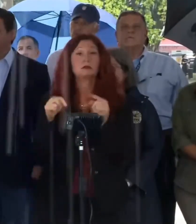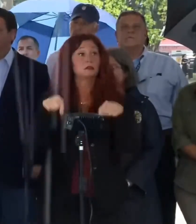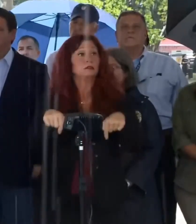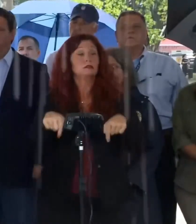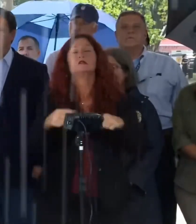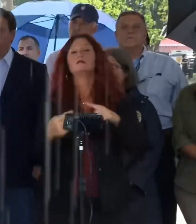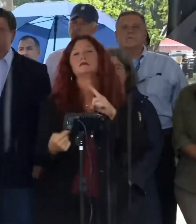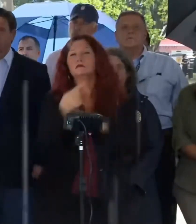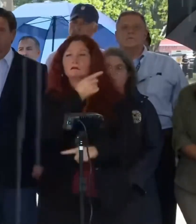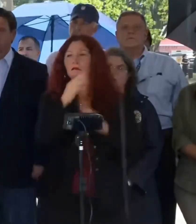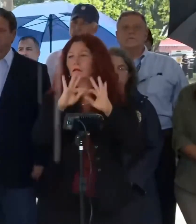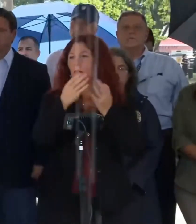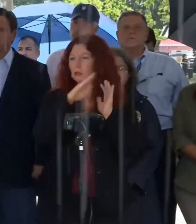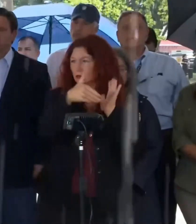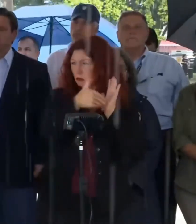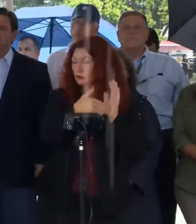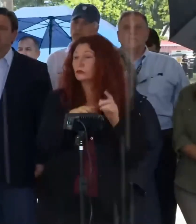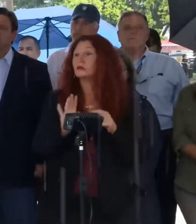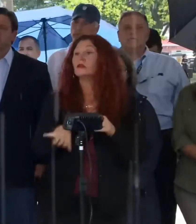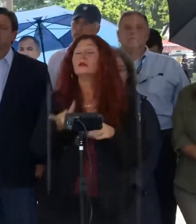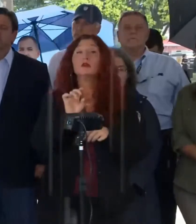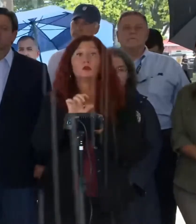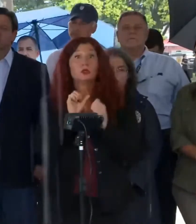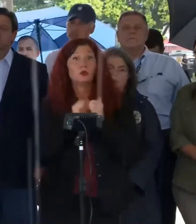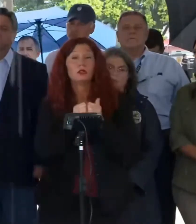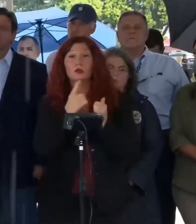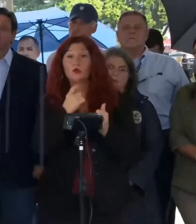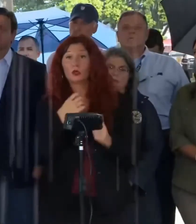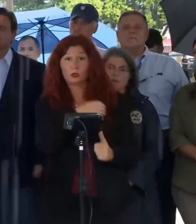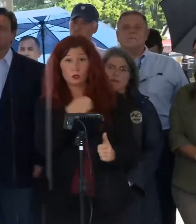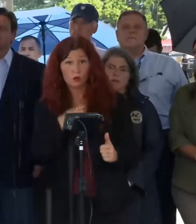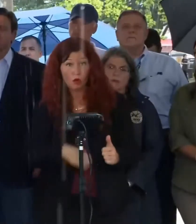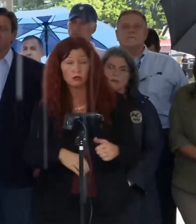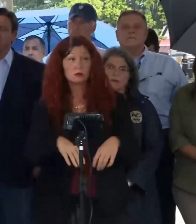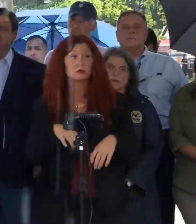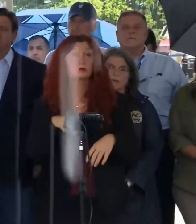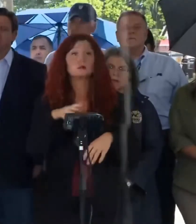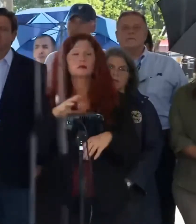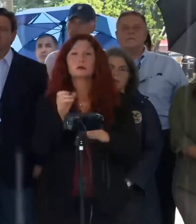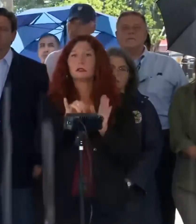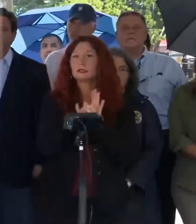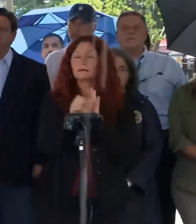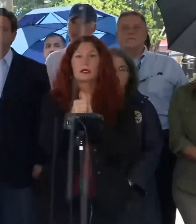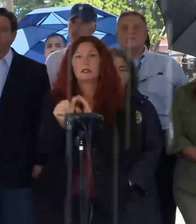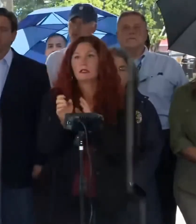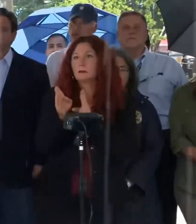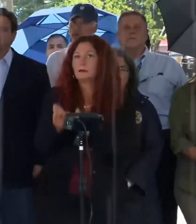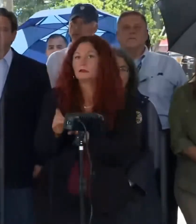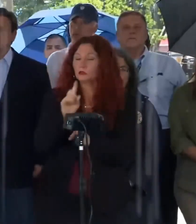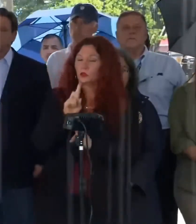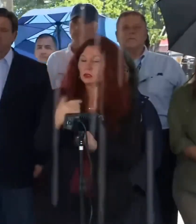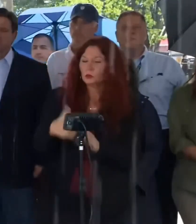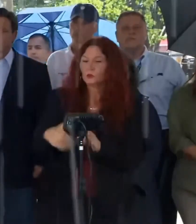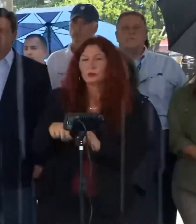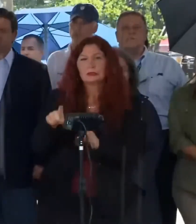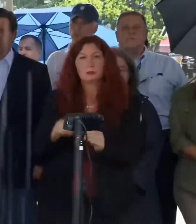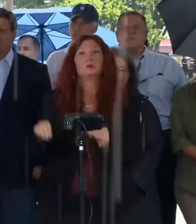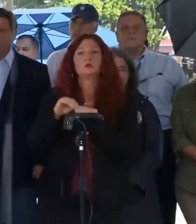Safety and Motor Vehicles is also coordinating with the Red Cross to identify any impacted individuals needing additional